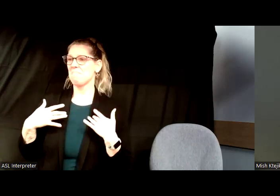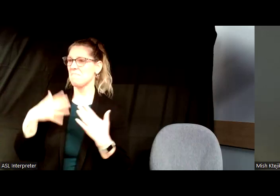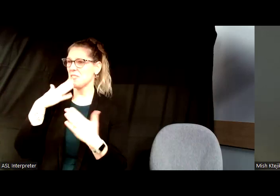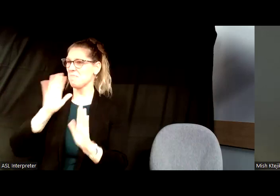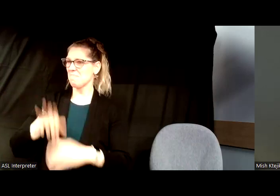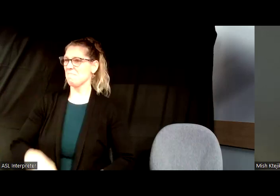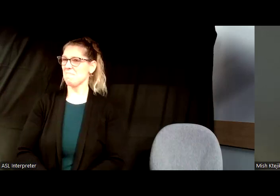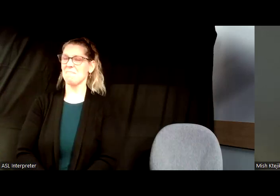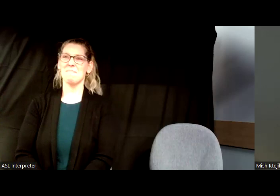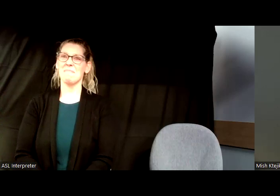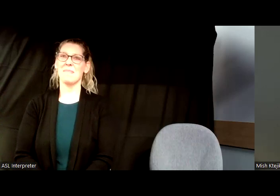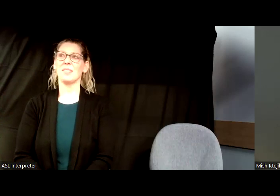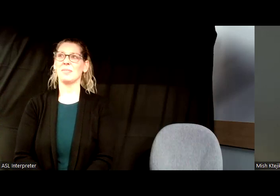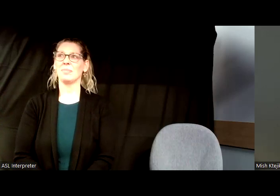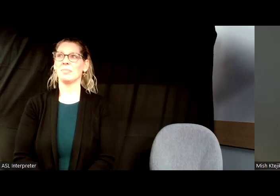never mind, good.